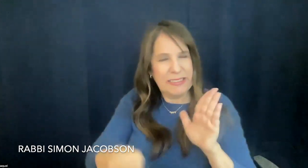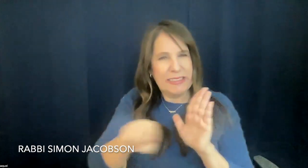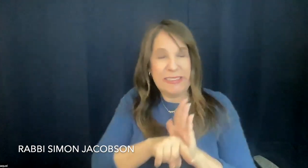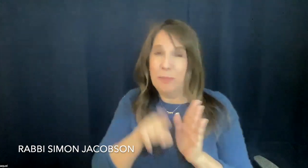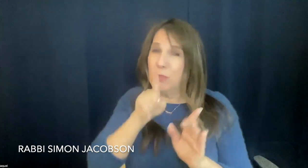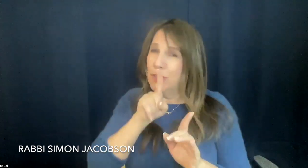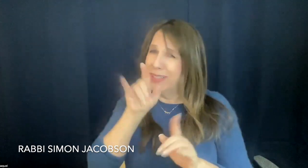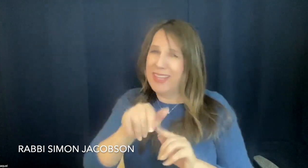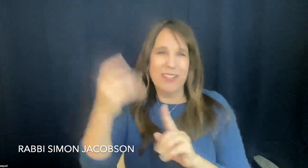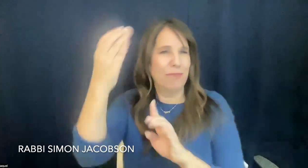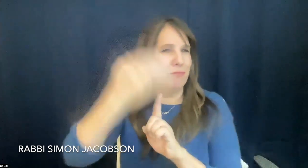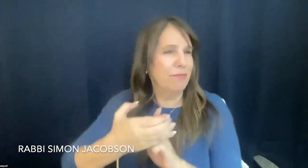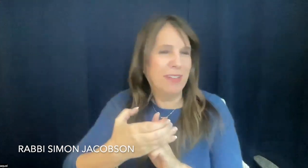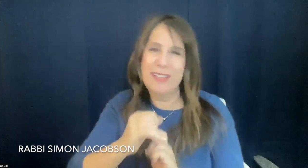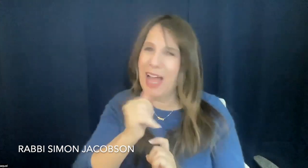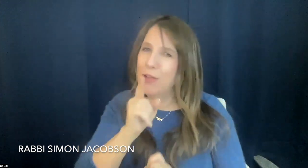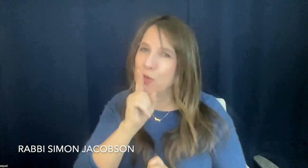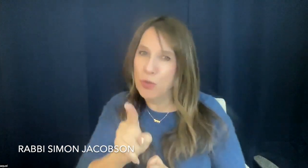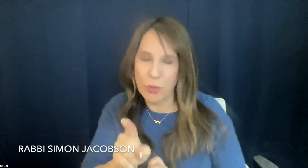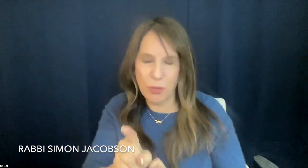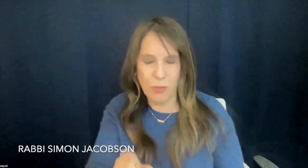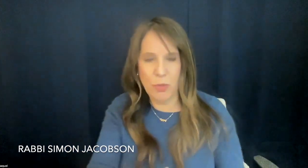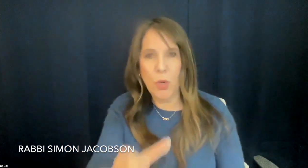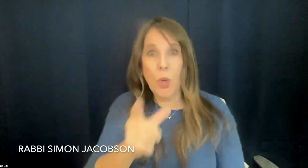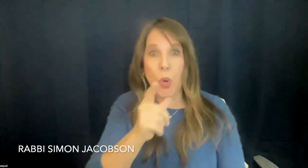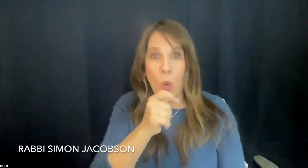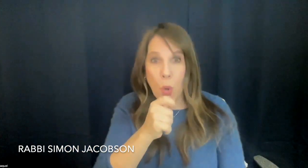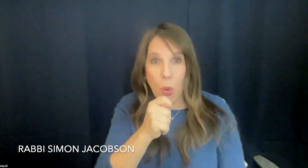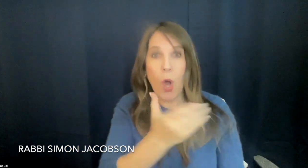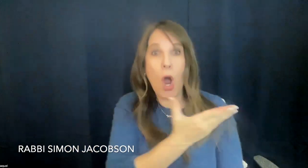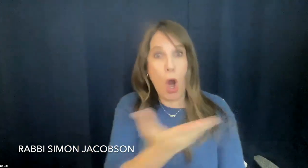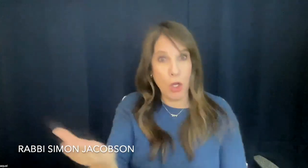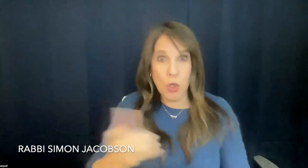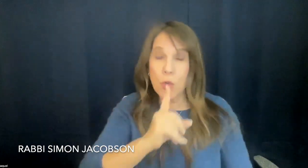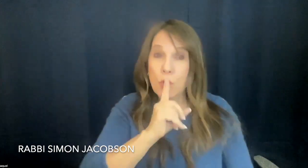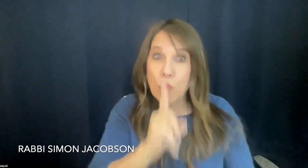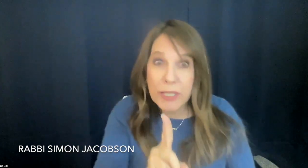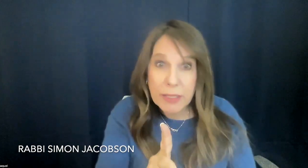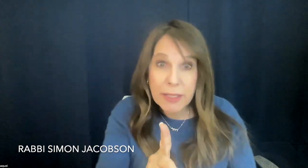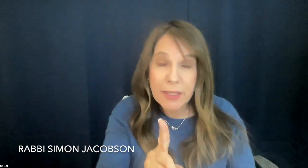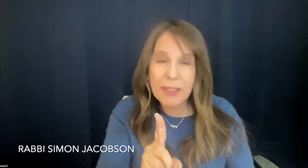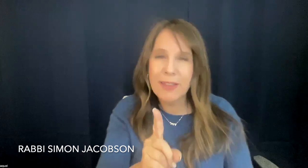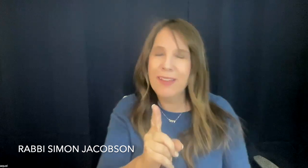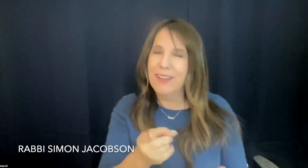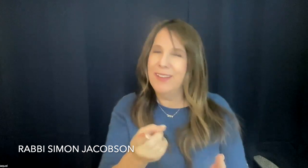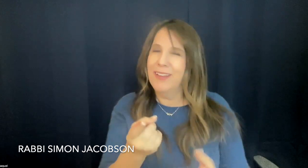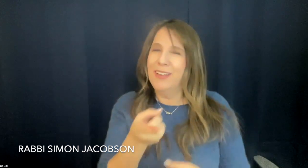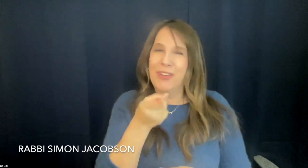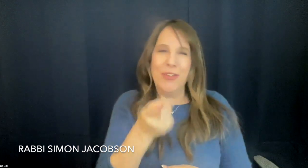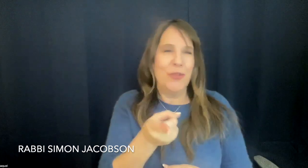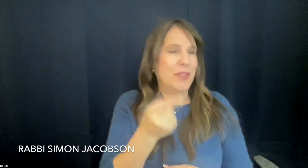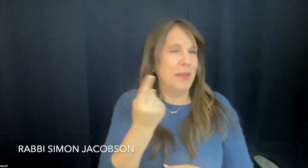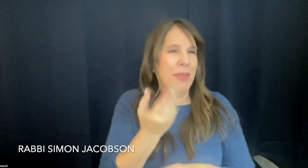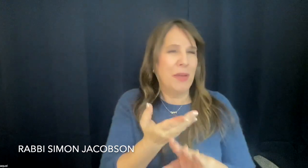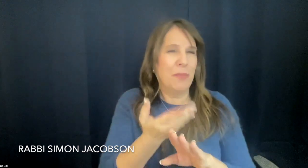best. What really is, who you really are, precedes anyone that's ever touched you, anyone that's ever hurt you, anyone